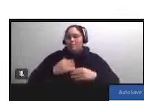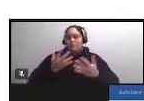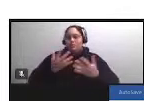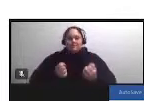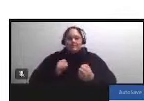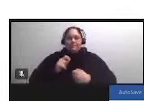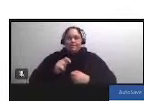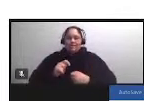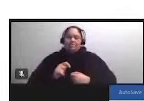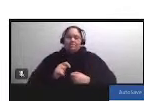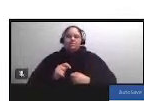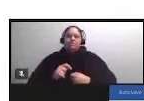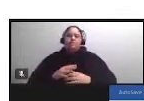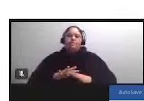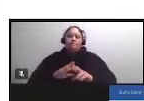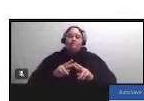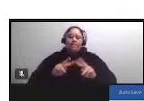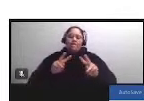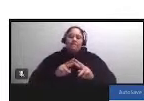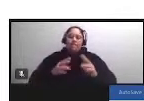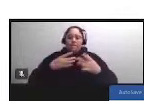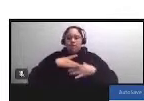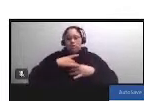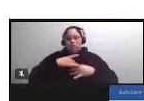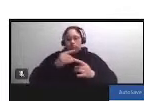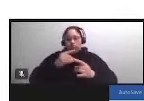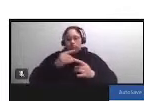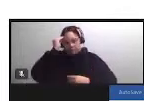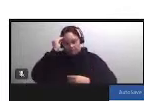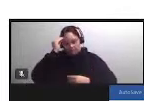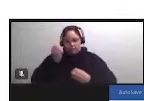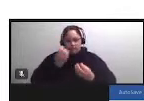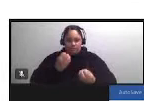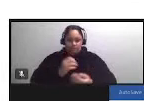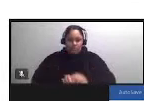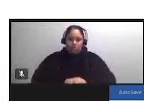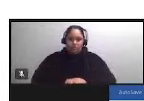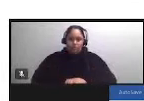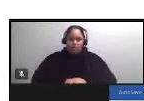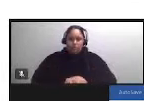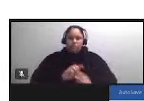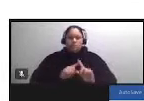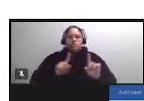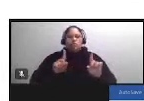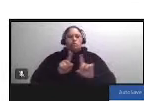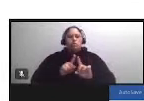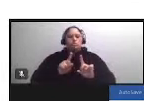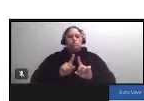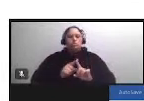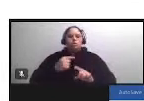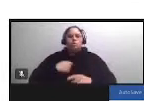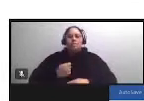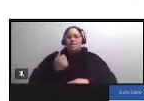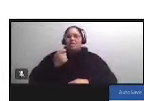receive it, which is a very interesting information. But also, my little